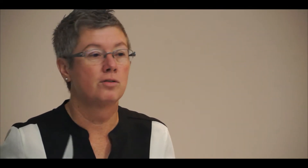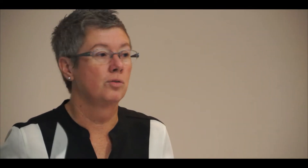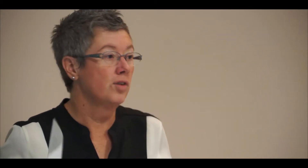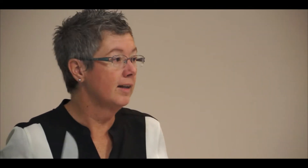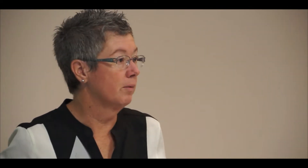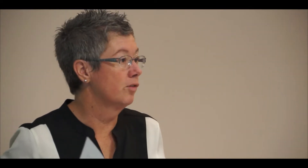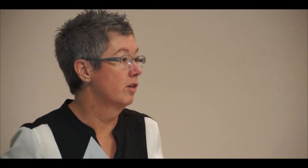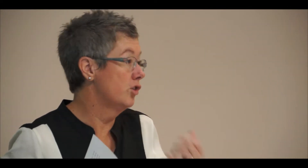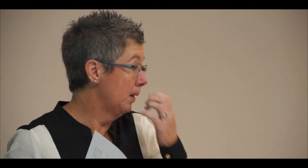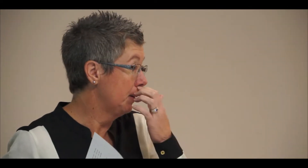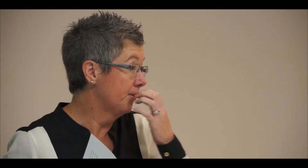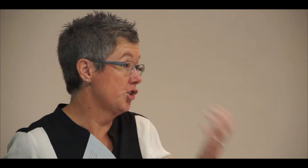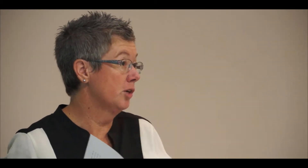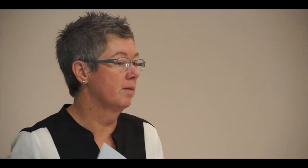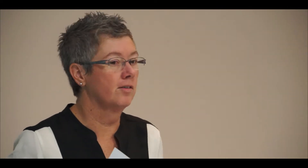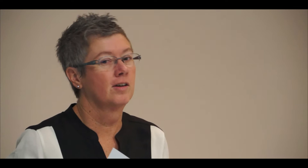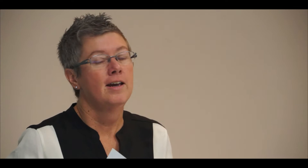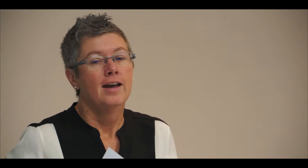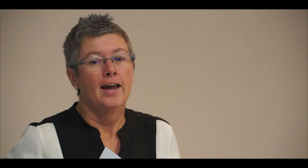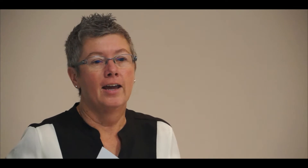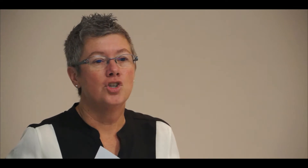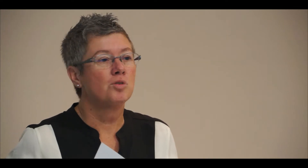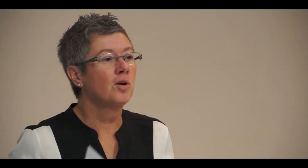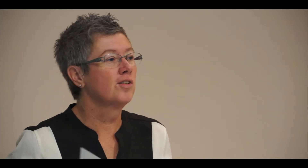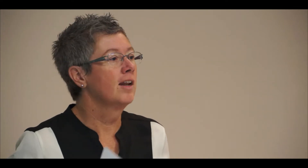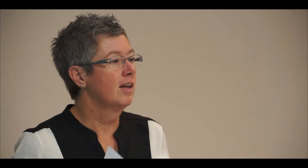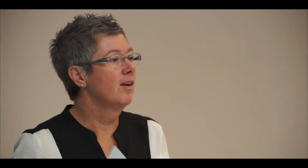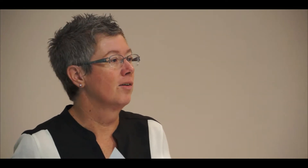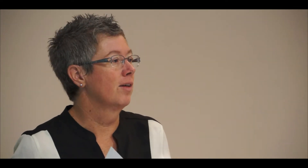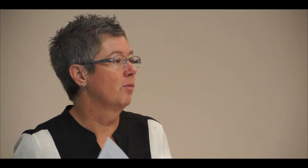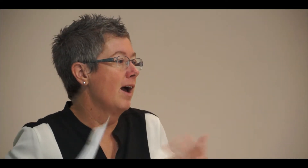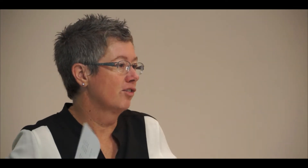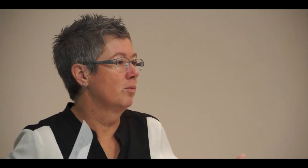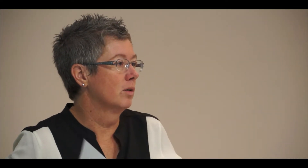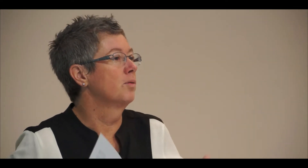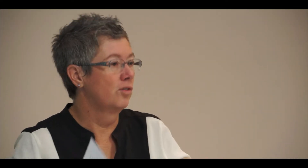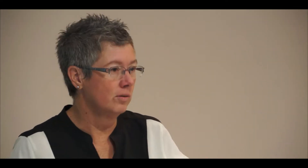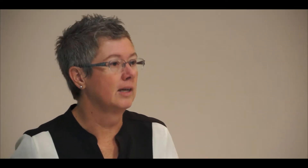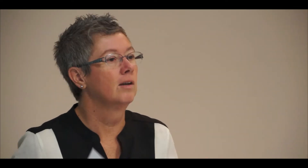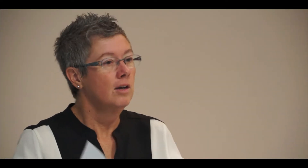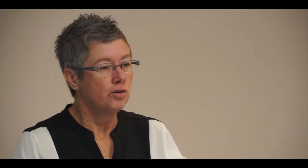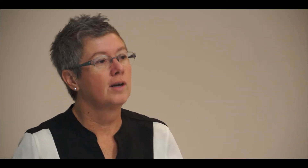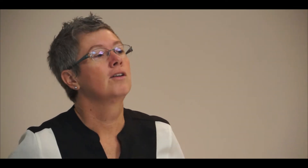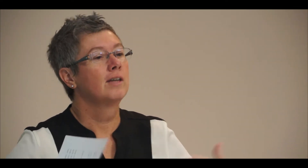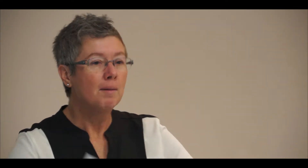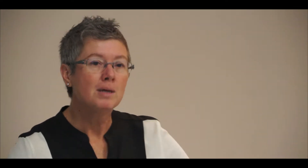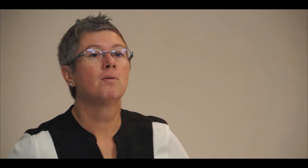to sign language that she might be able to share with us and she was so excited to hear that we actually were pursuing and trying to get people